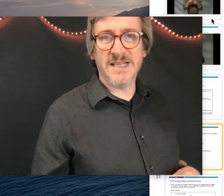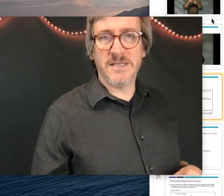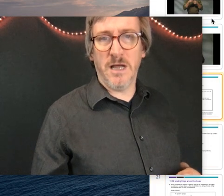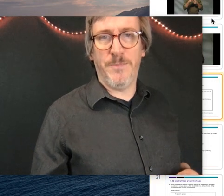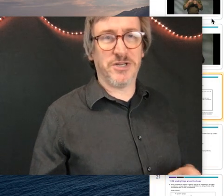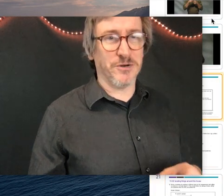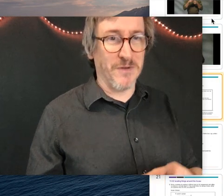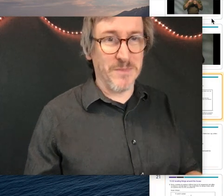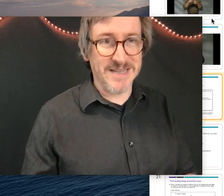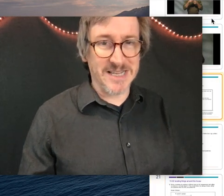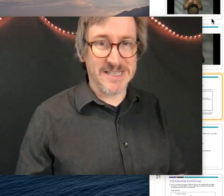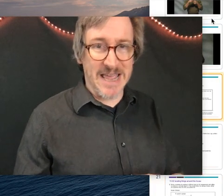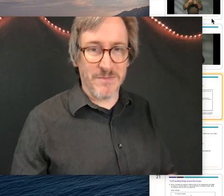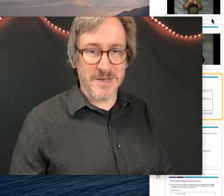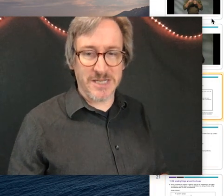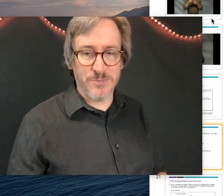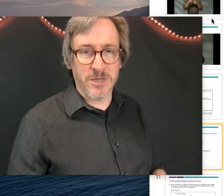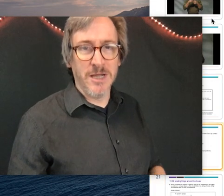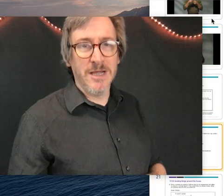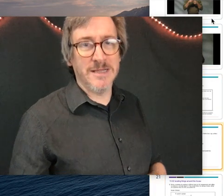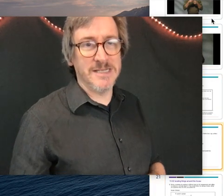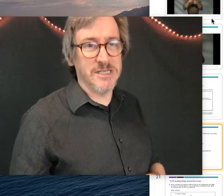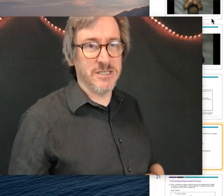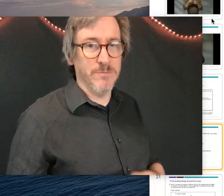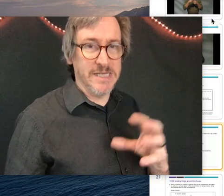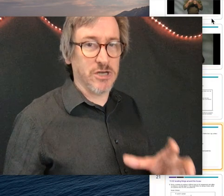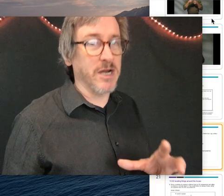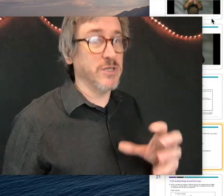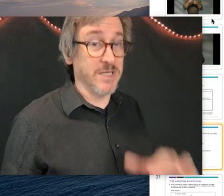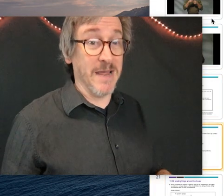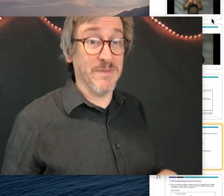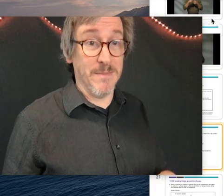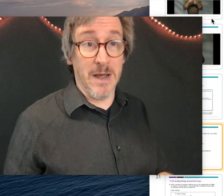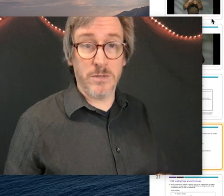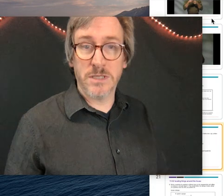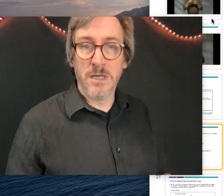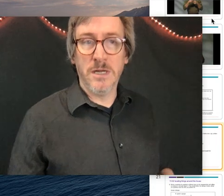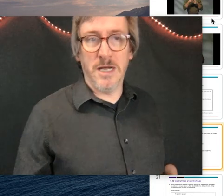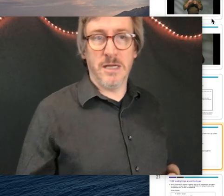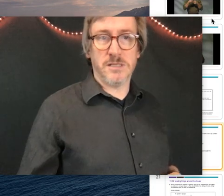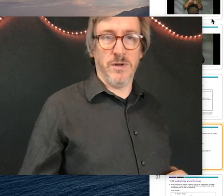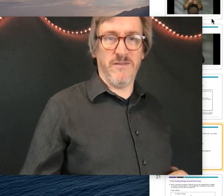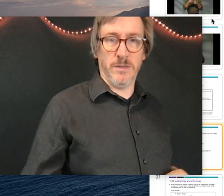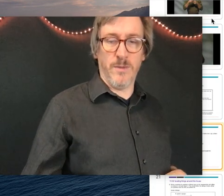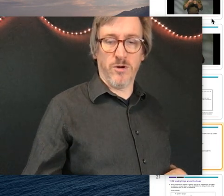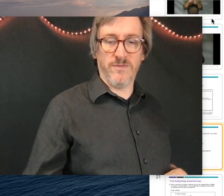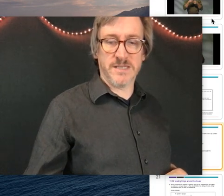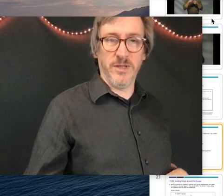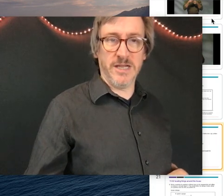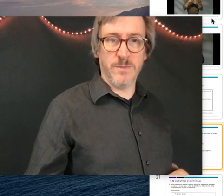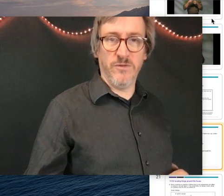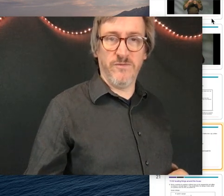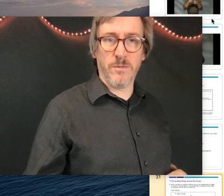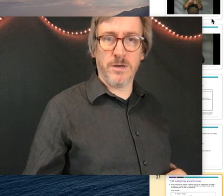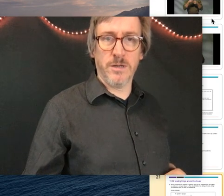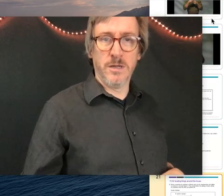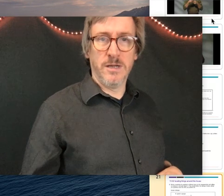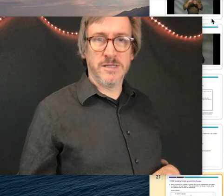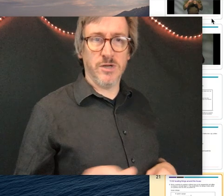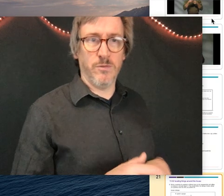This is a picture from the scan from the textbook. This is me starting to type them out. So I have a little bit more flexibility as we move